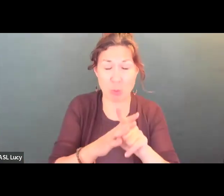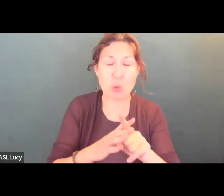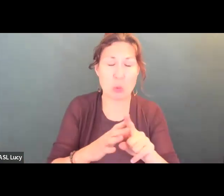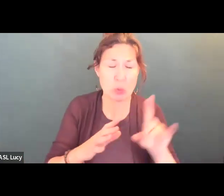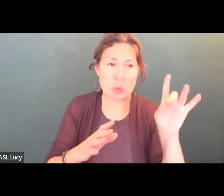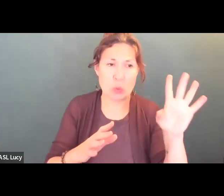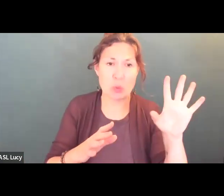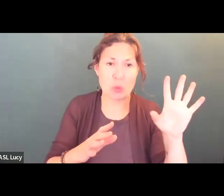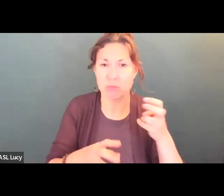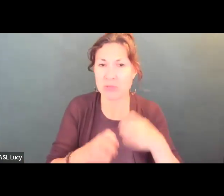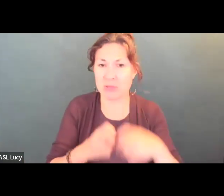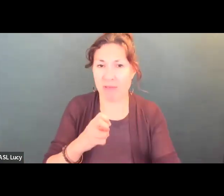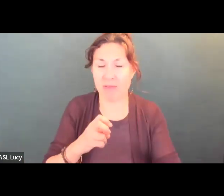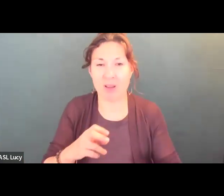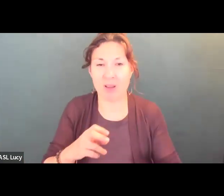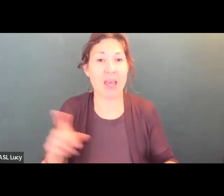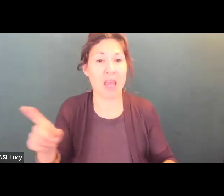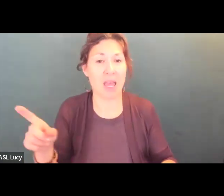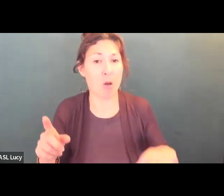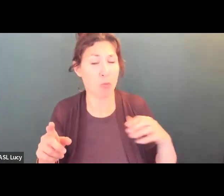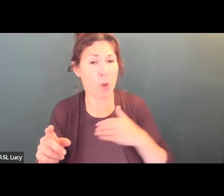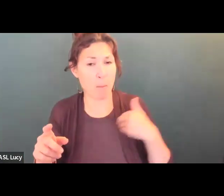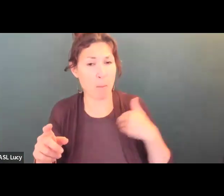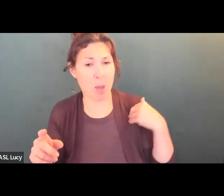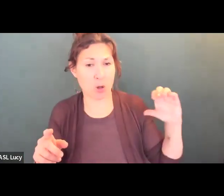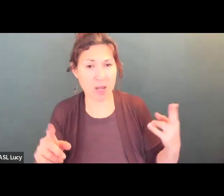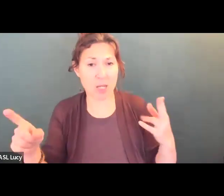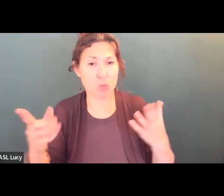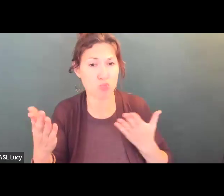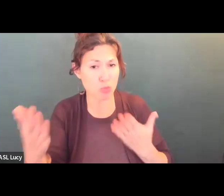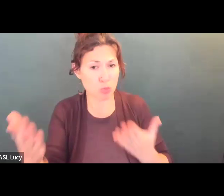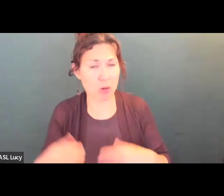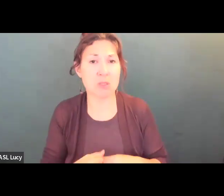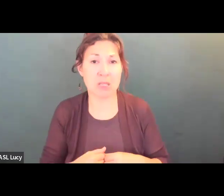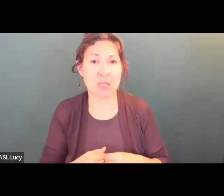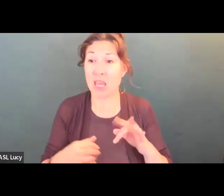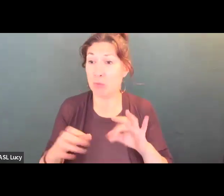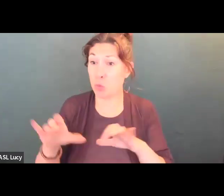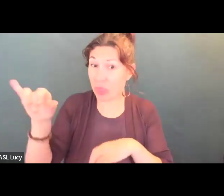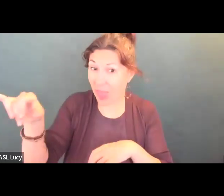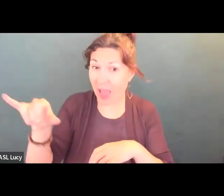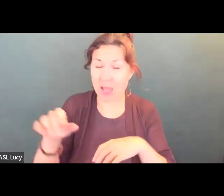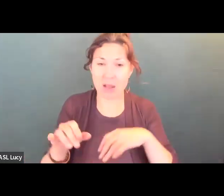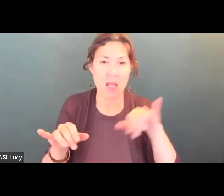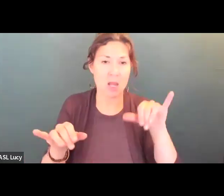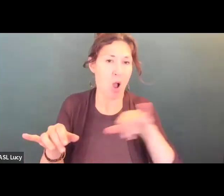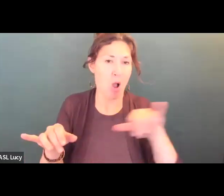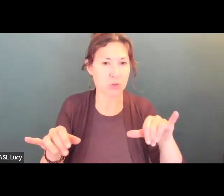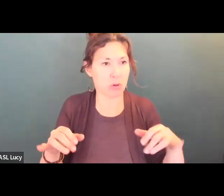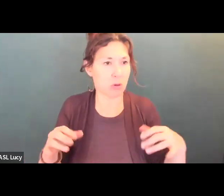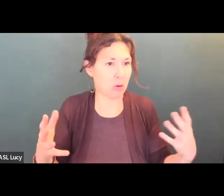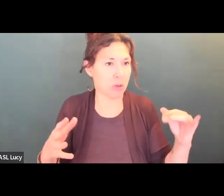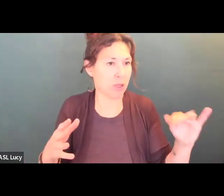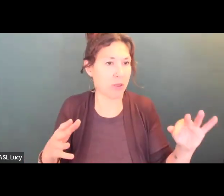Hernandez proposed and the kind of work that, we can get to the point where we both appreciate all